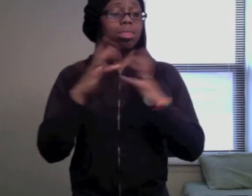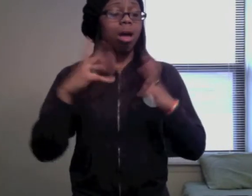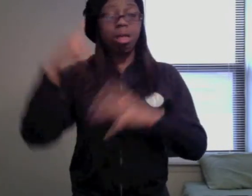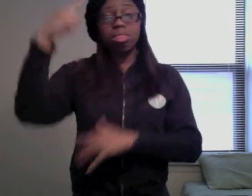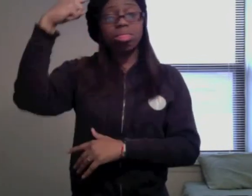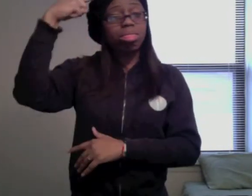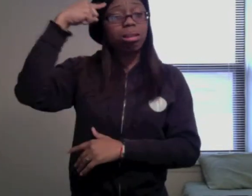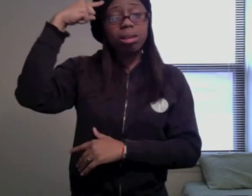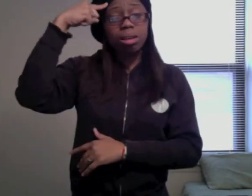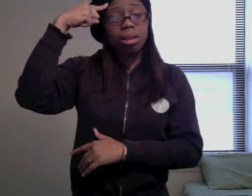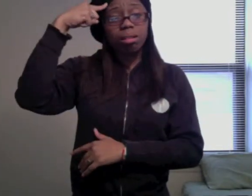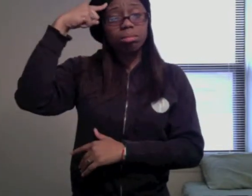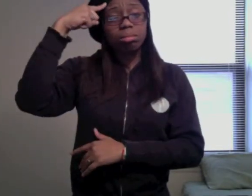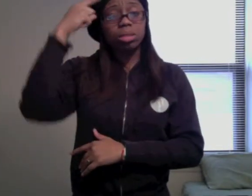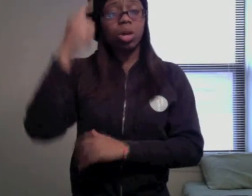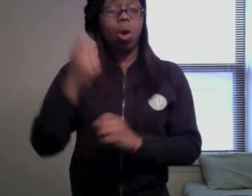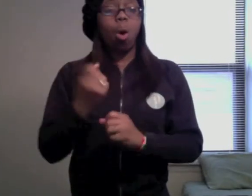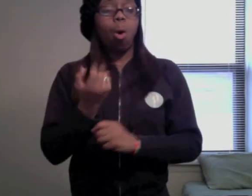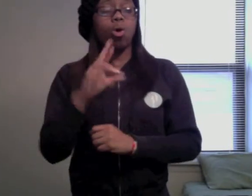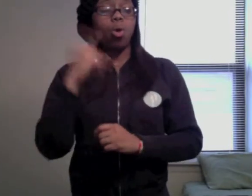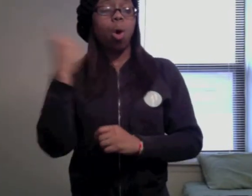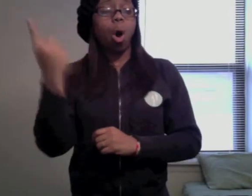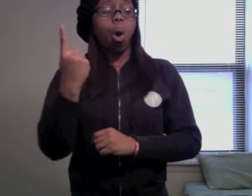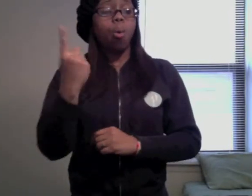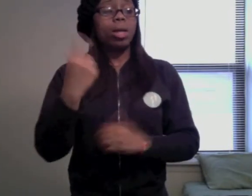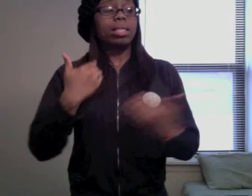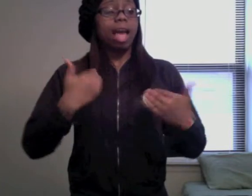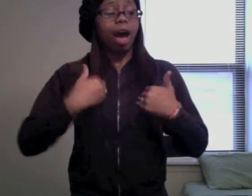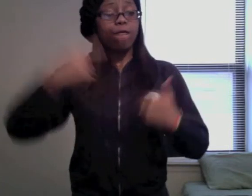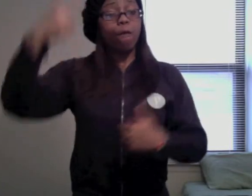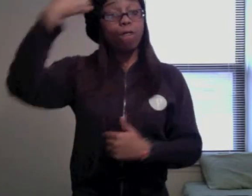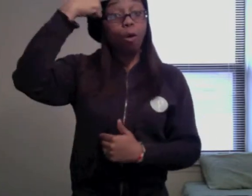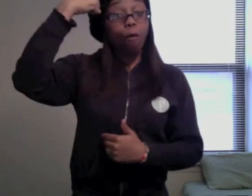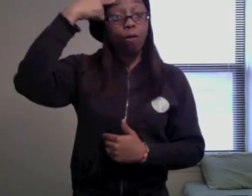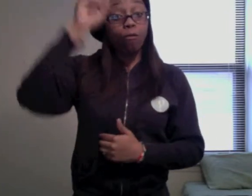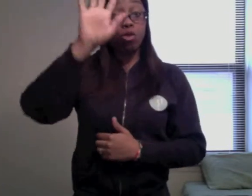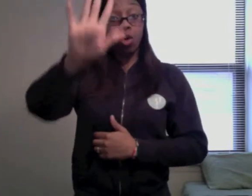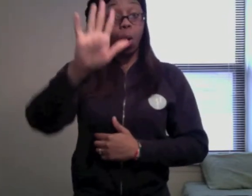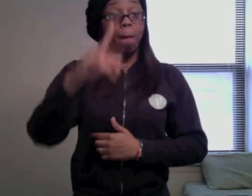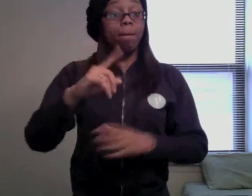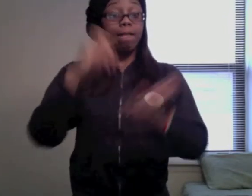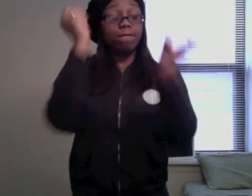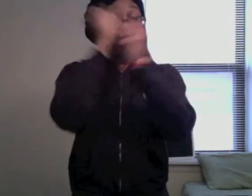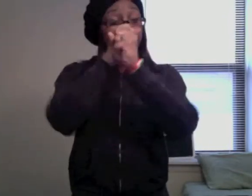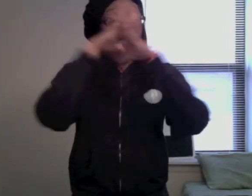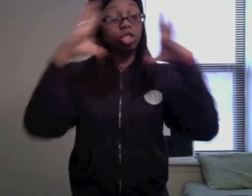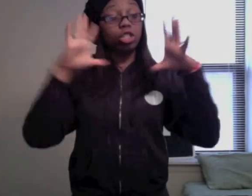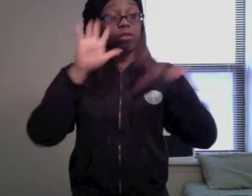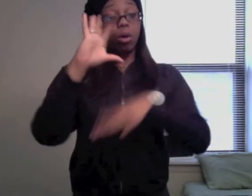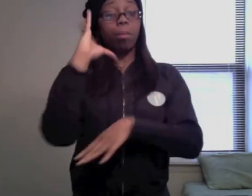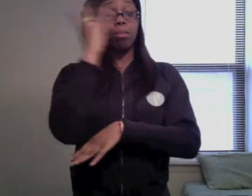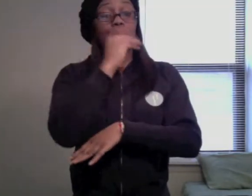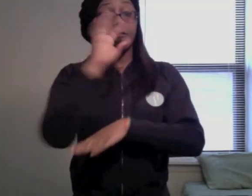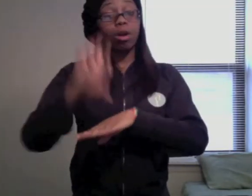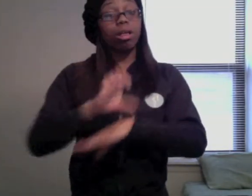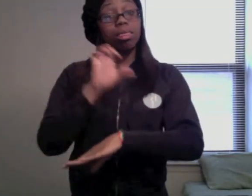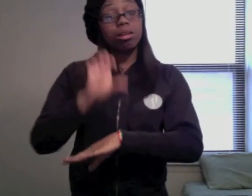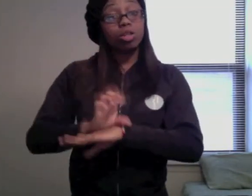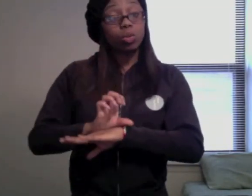do you always keep in the forefront of your mind a vision of your beautiful cathedral? Our minds